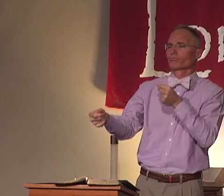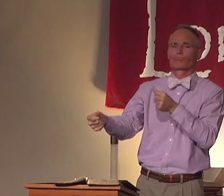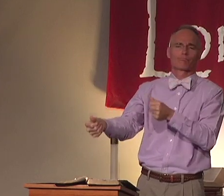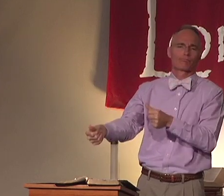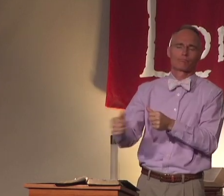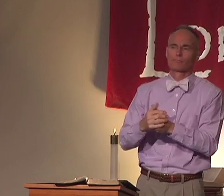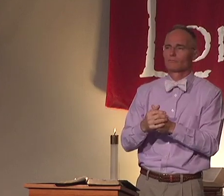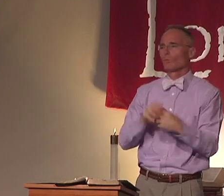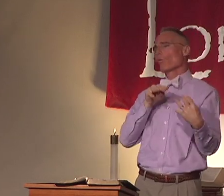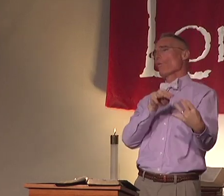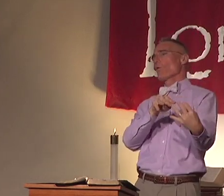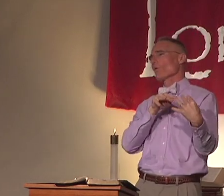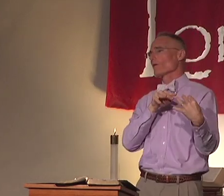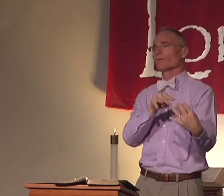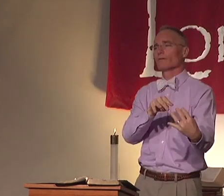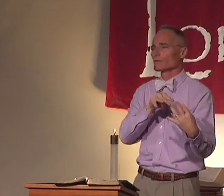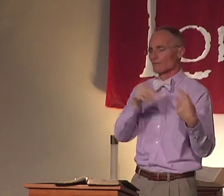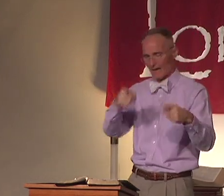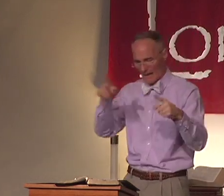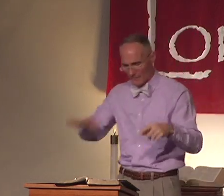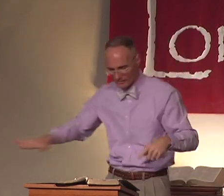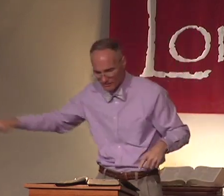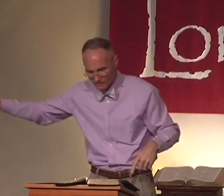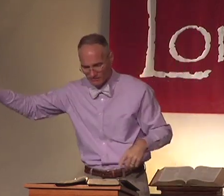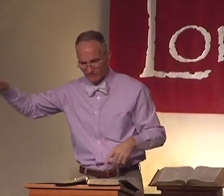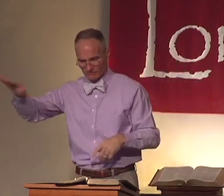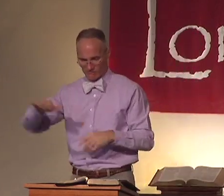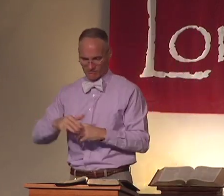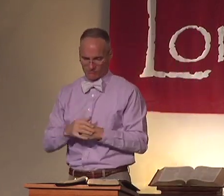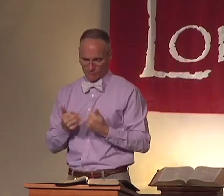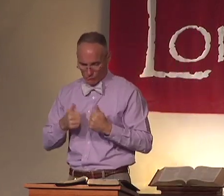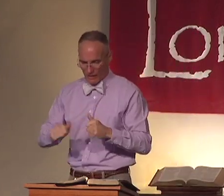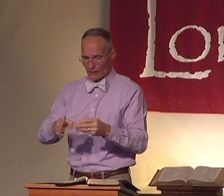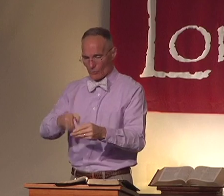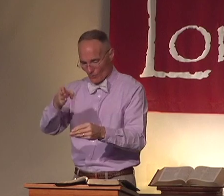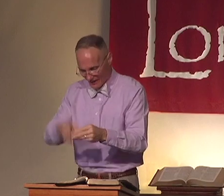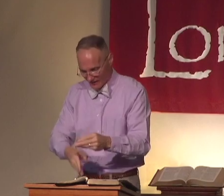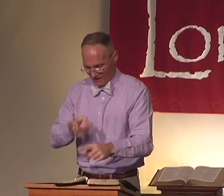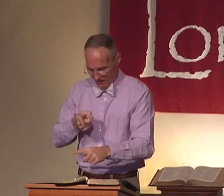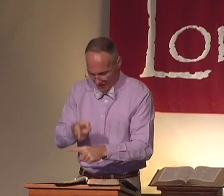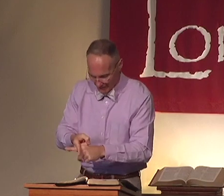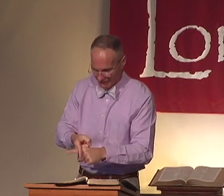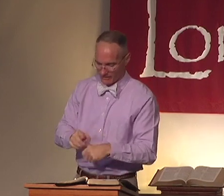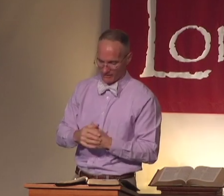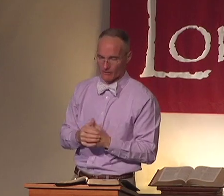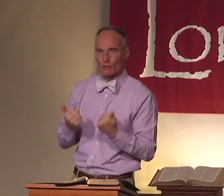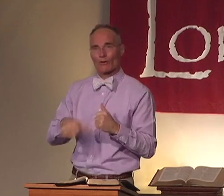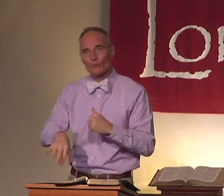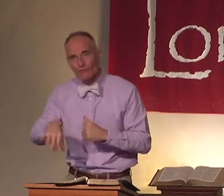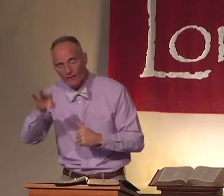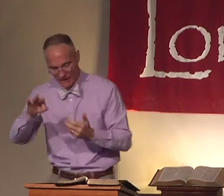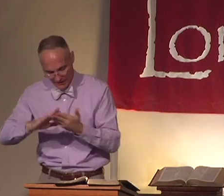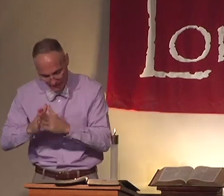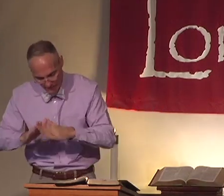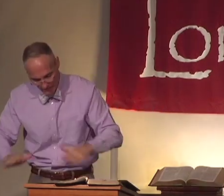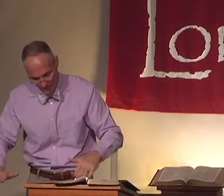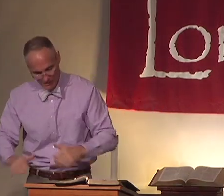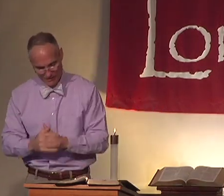Billions of dollars have been spent on this. Wars have happened because of this, where they try to end conflict. They try to